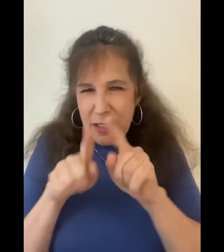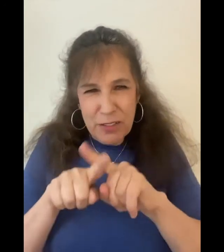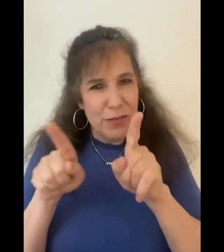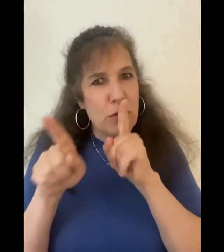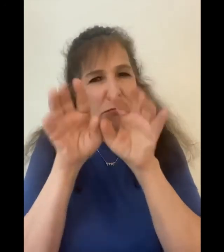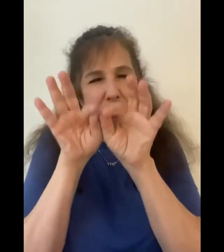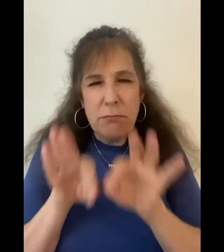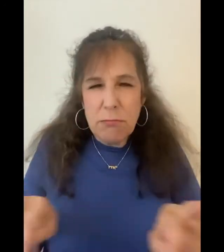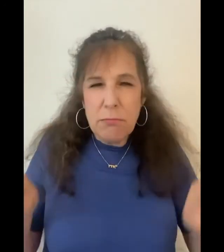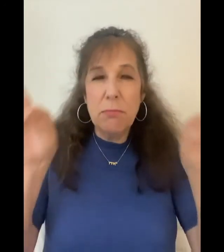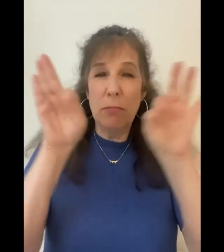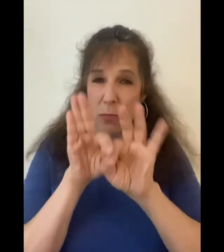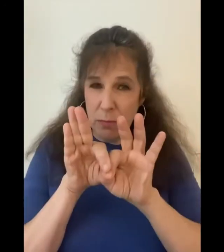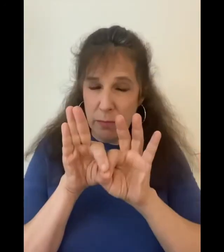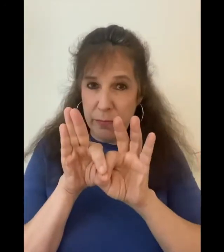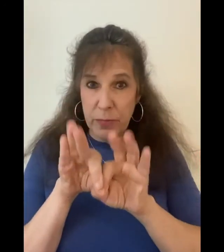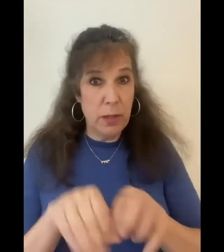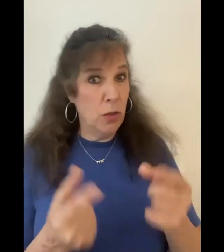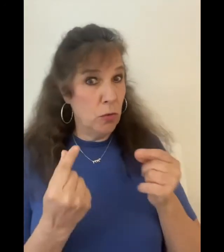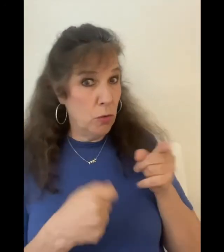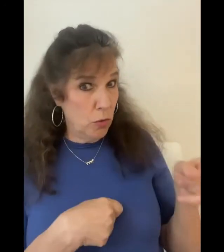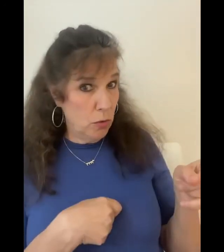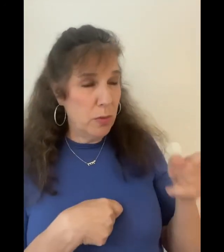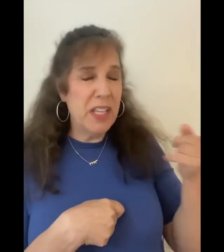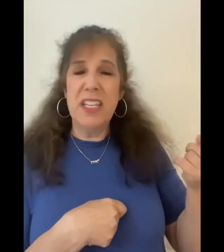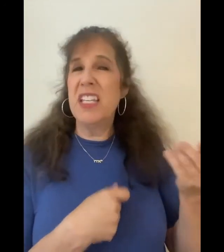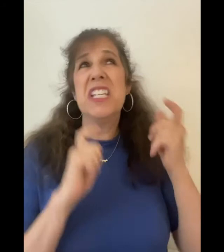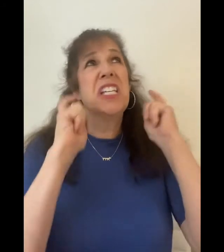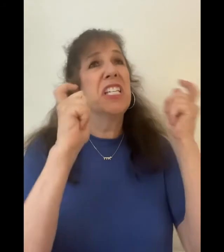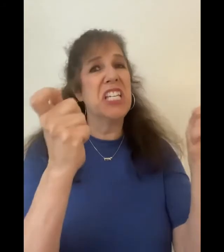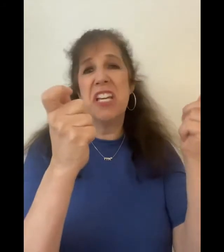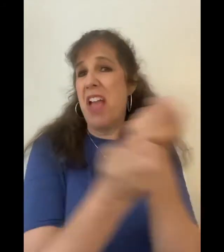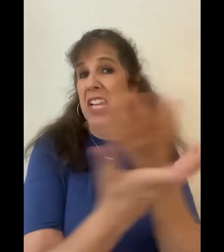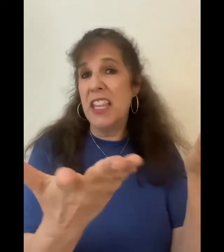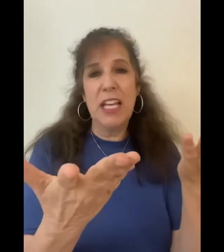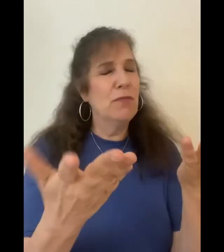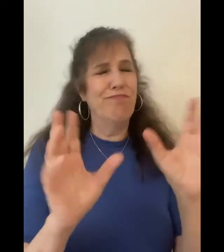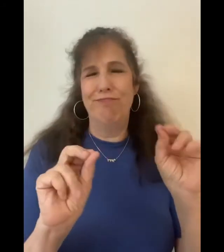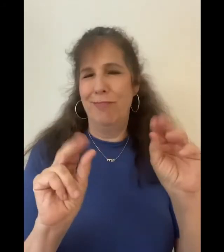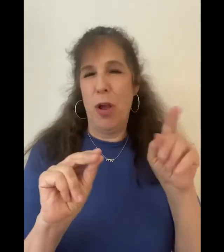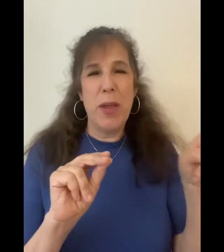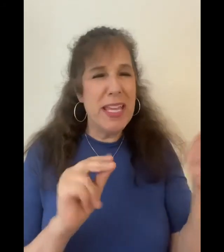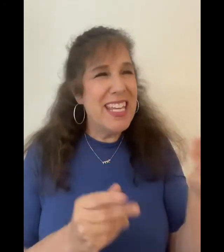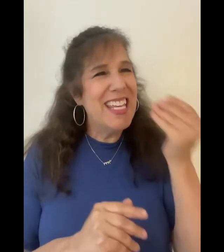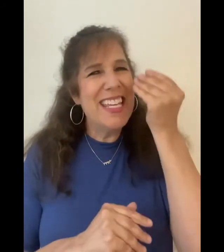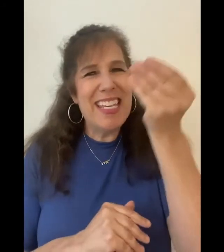difference. He didn't just bring anything from his labor, but he brought from the best of his labor, from the very,